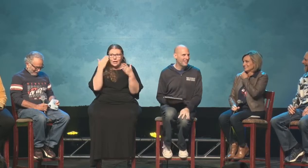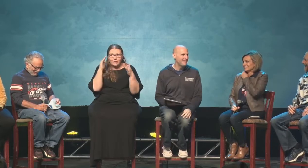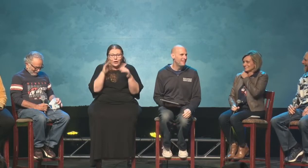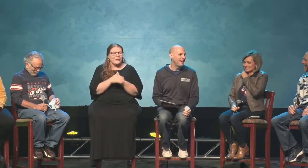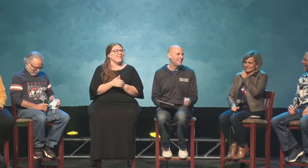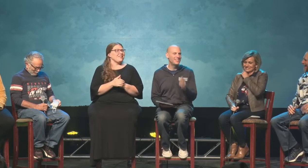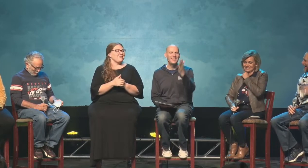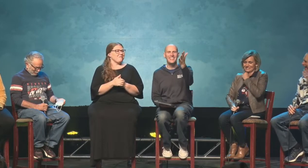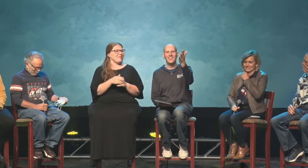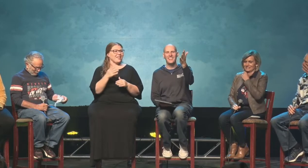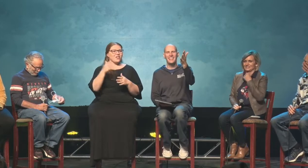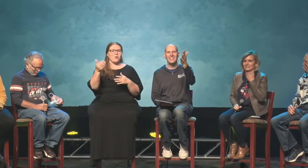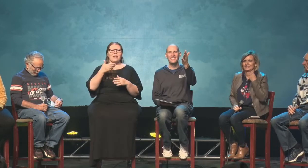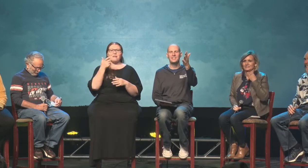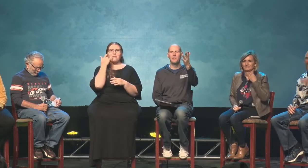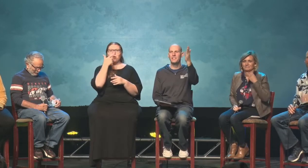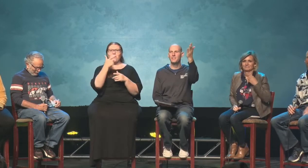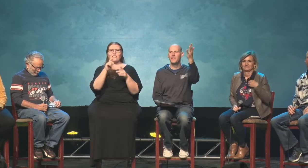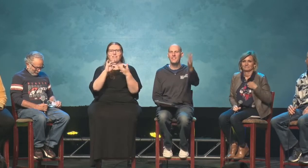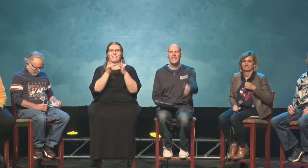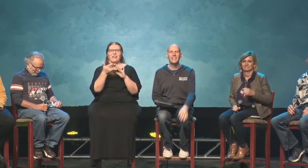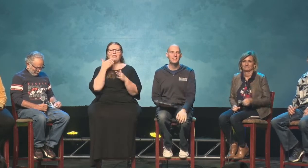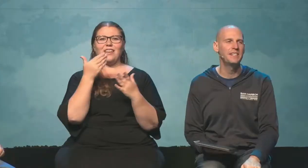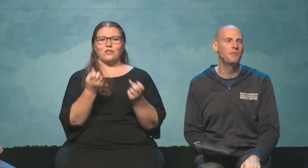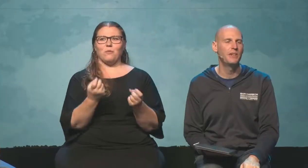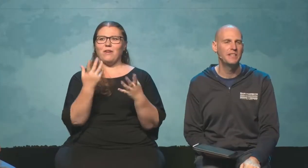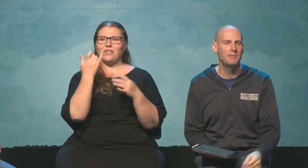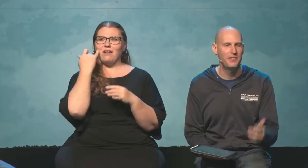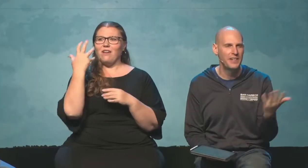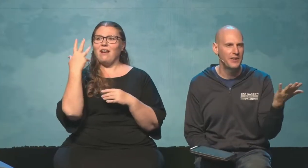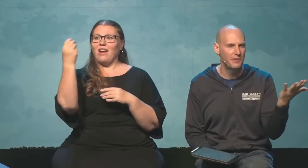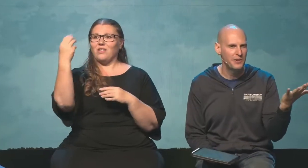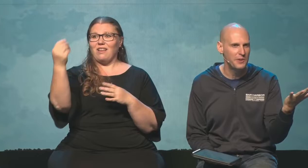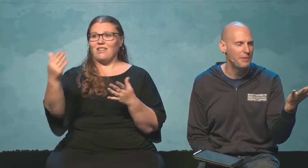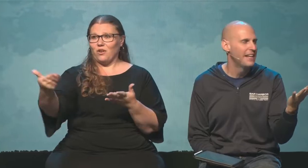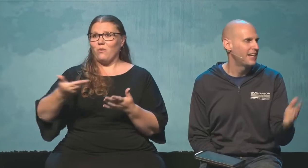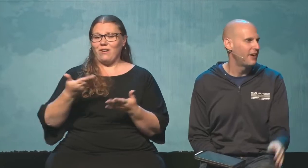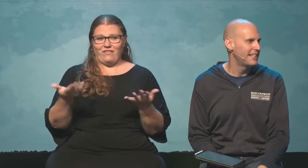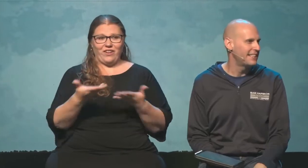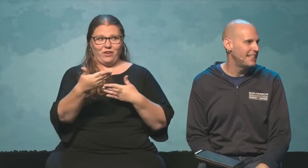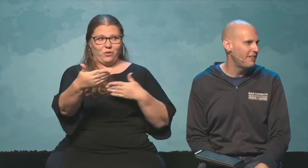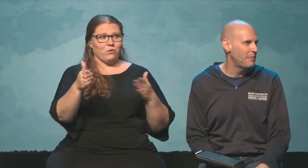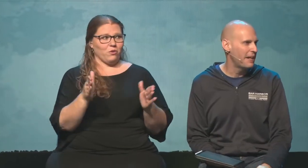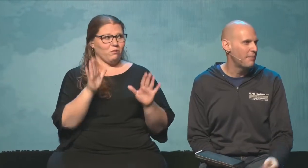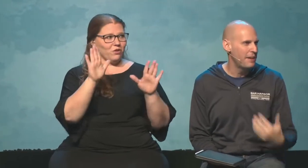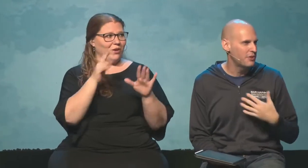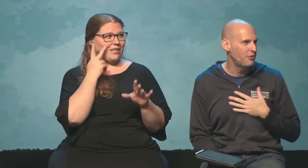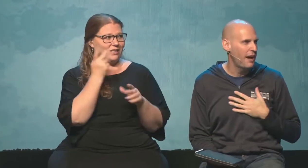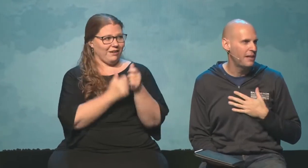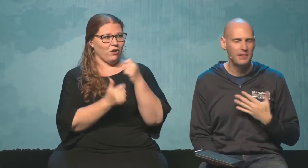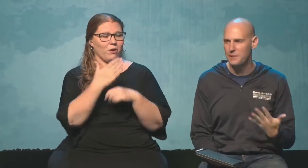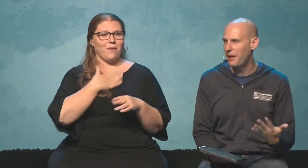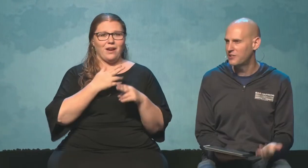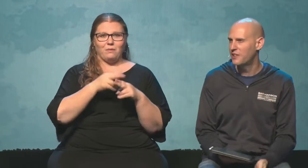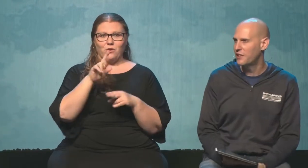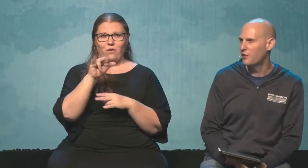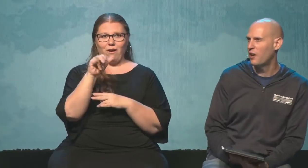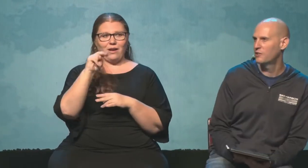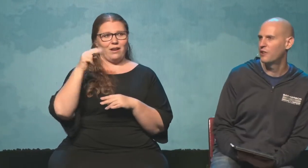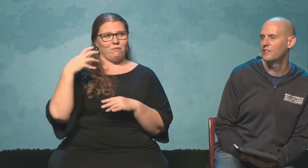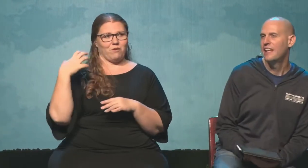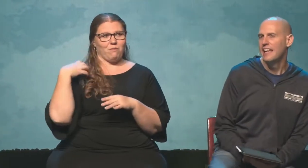Hey, welcome. If you're tuning in online, thank you so much. If you're out in the atrium, welcome. If you're here in the room, great to see everybody. My name is Ryan. I'm the lead pastor